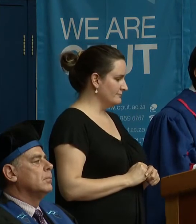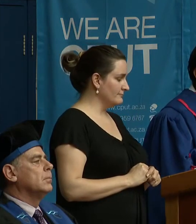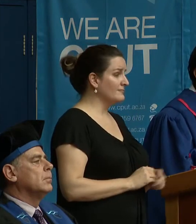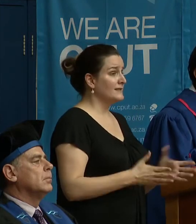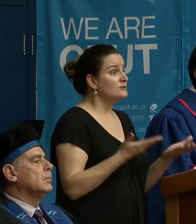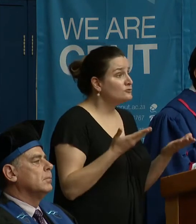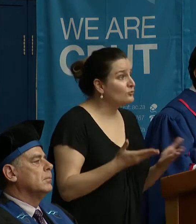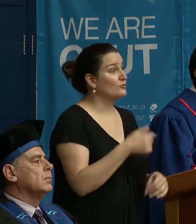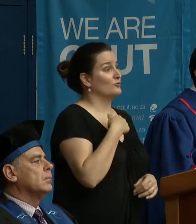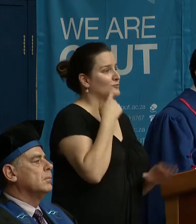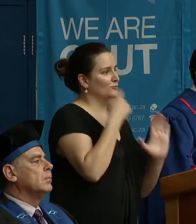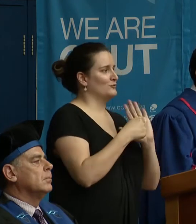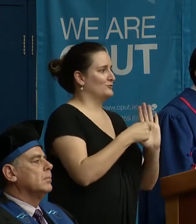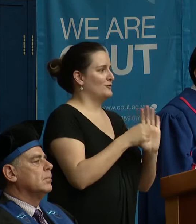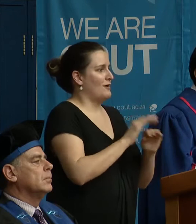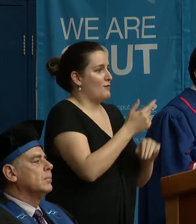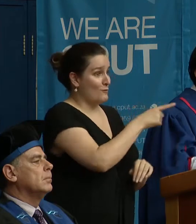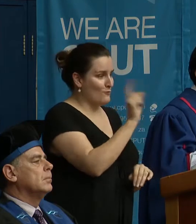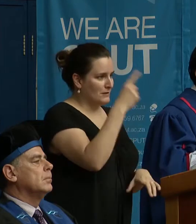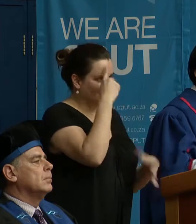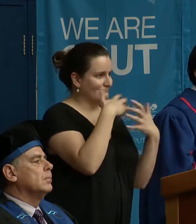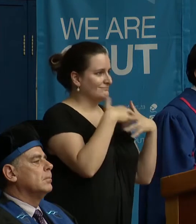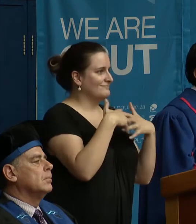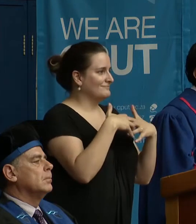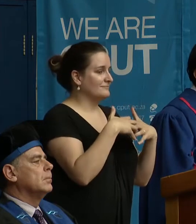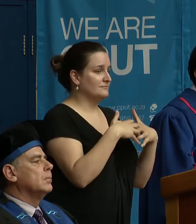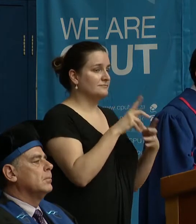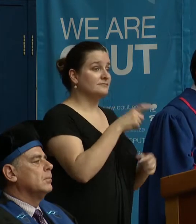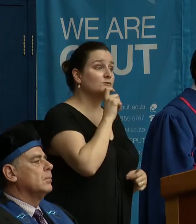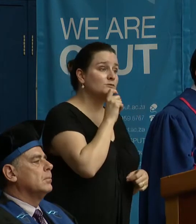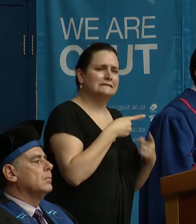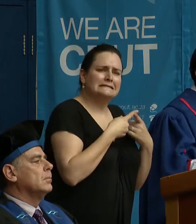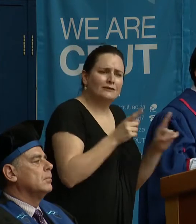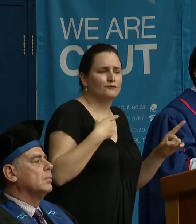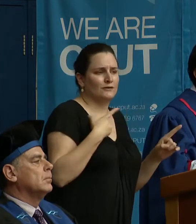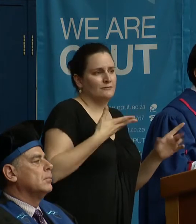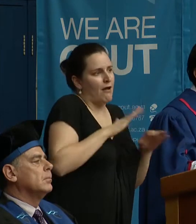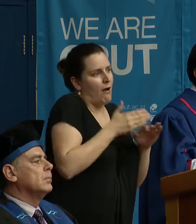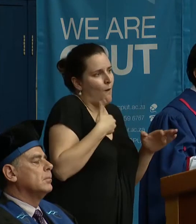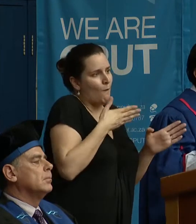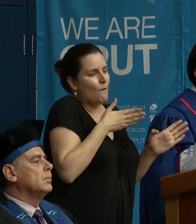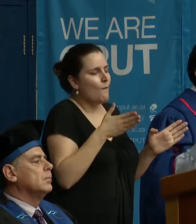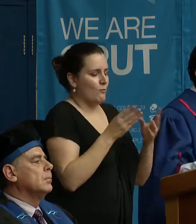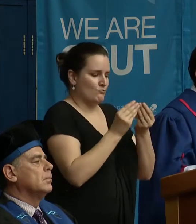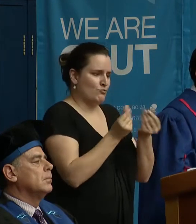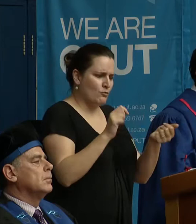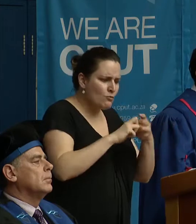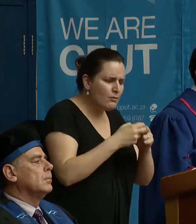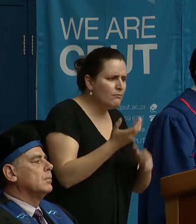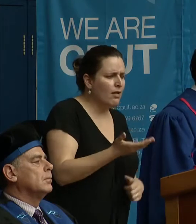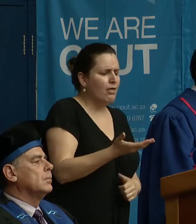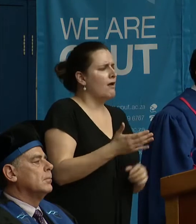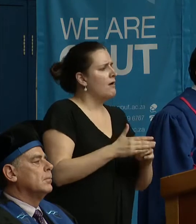of thinking that I was talking about, where using a completely different approach can solve a problem that we did not think we had a solution